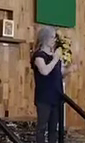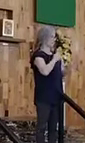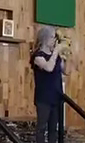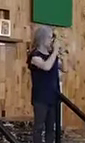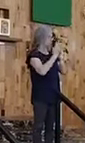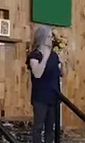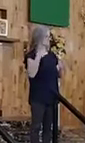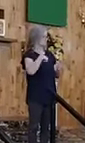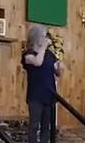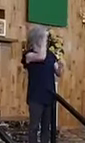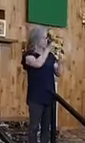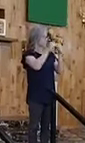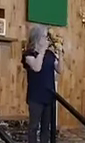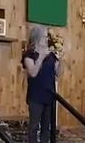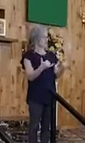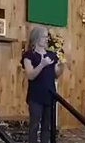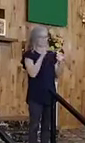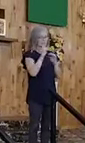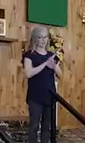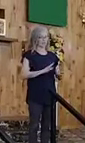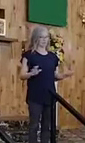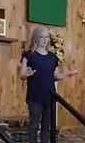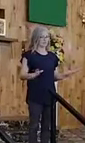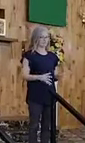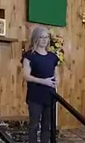we remember now silently.